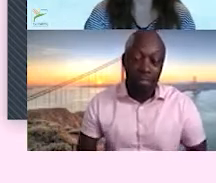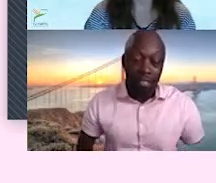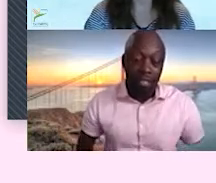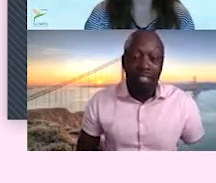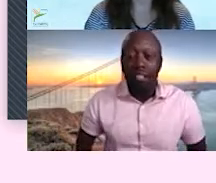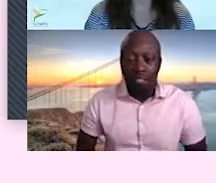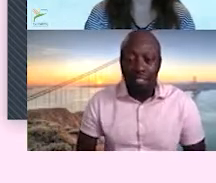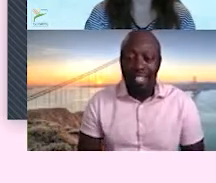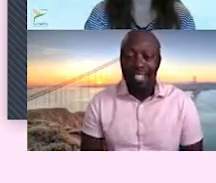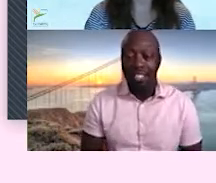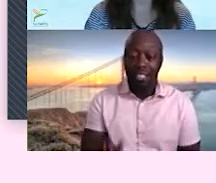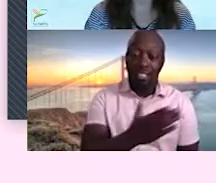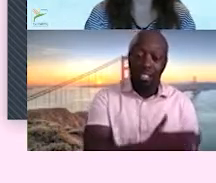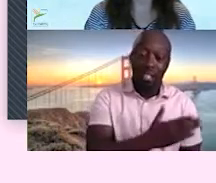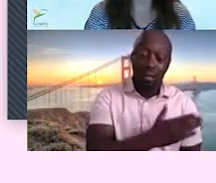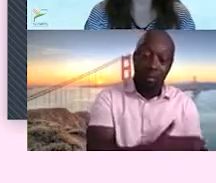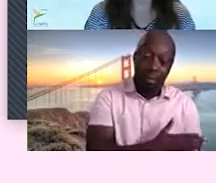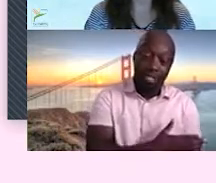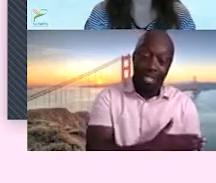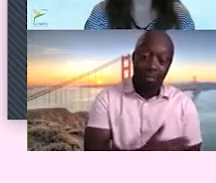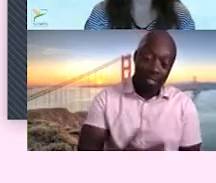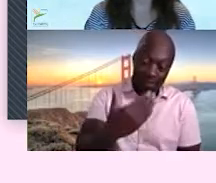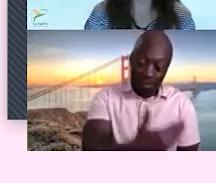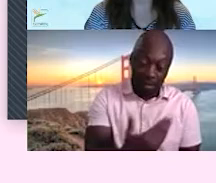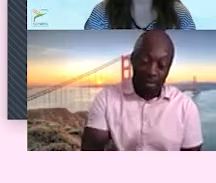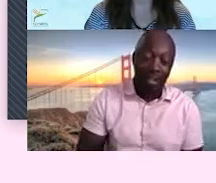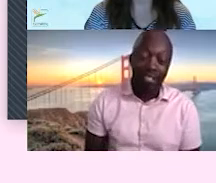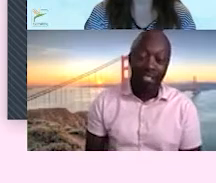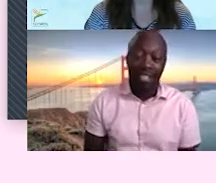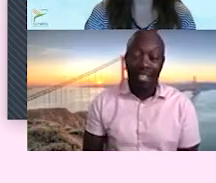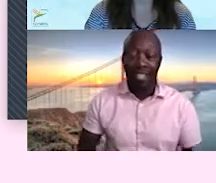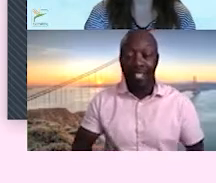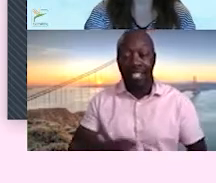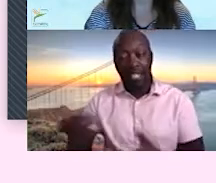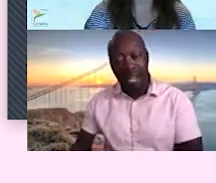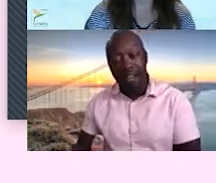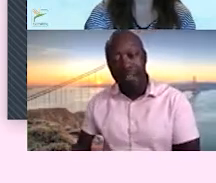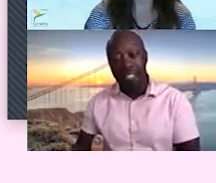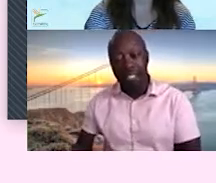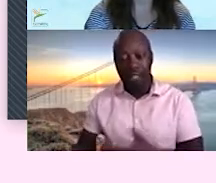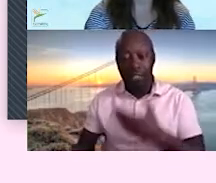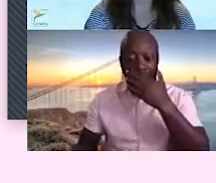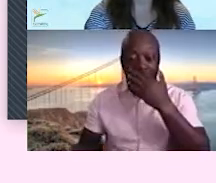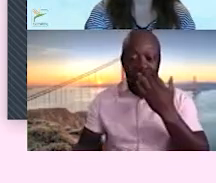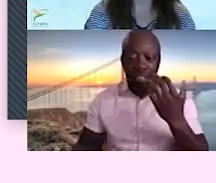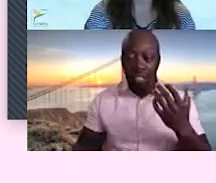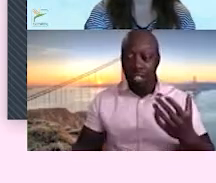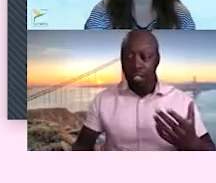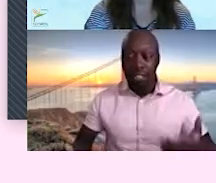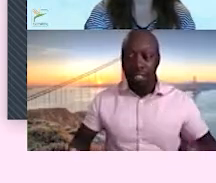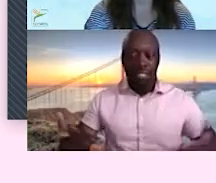few adults that actually started with baby sign because of the parents, and they ended up having special needs,